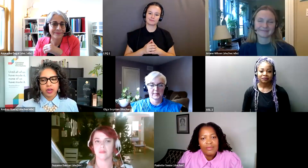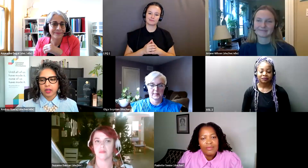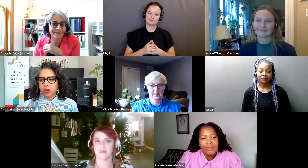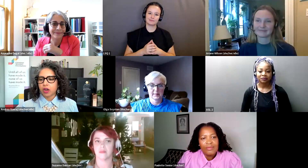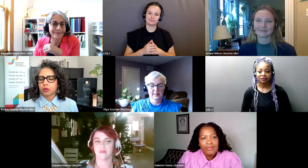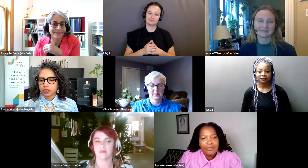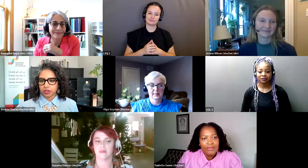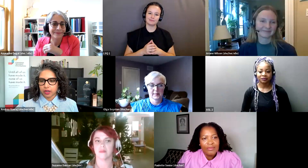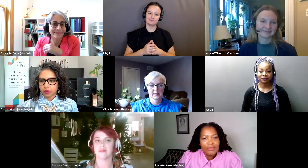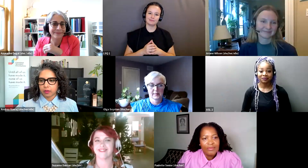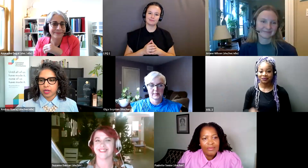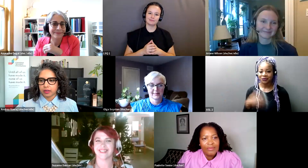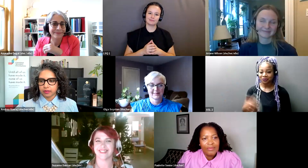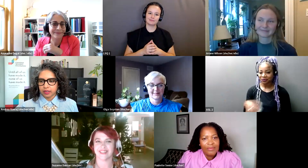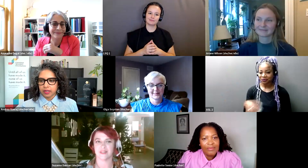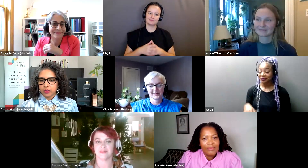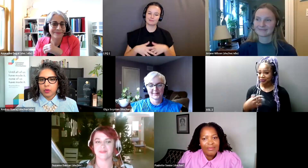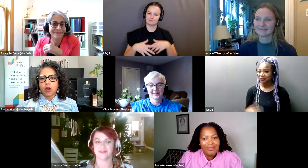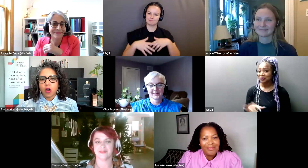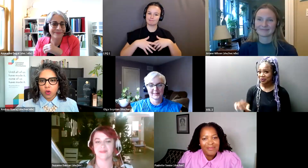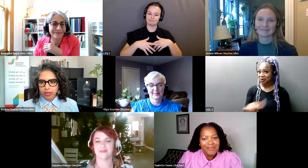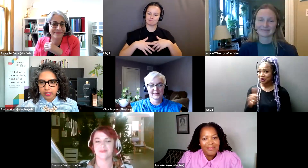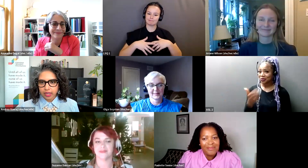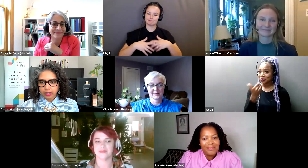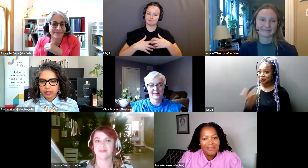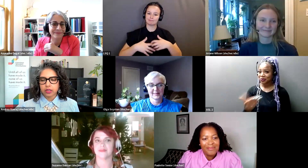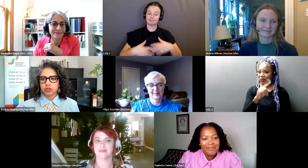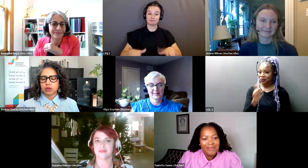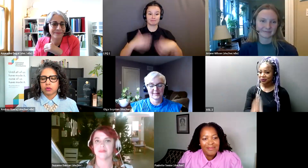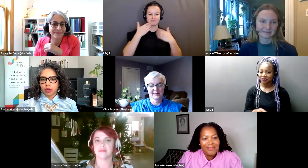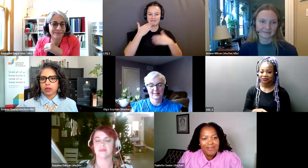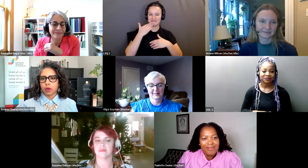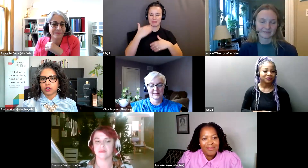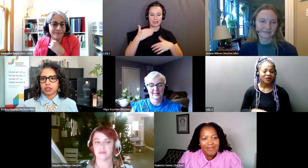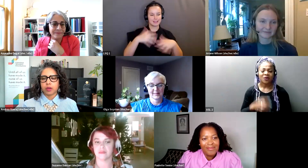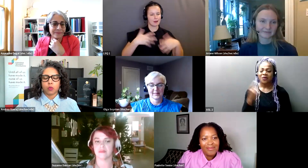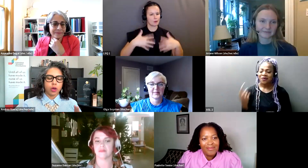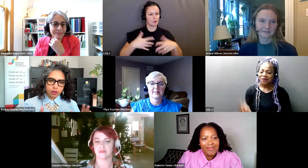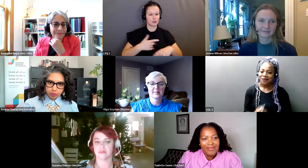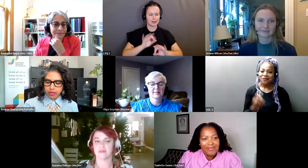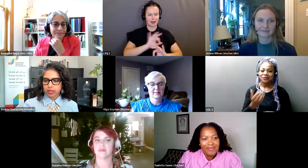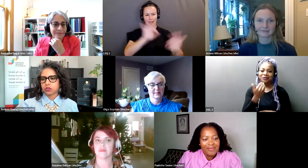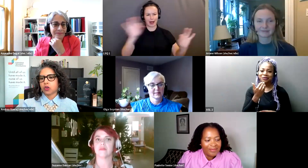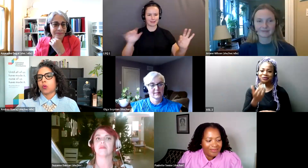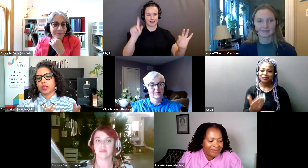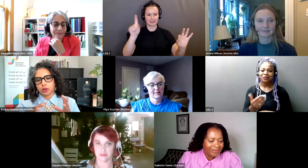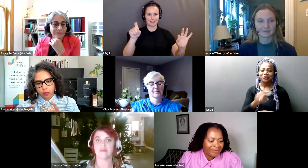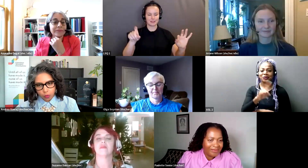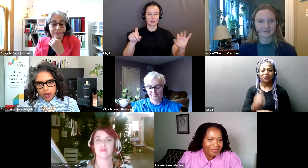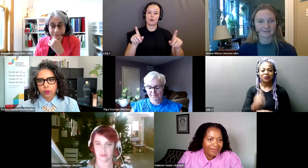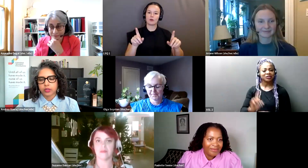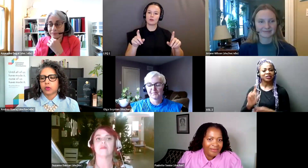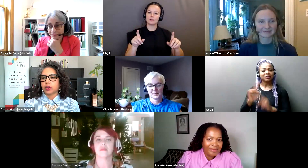All right, I have a hot question now coming in. We always get such great questions about where the money is going